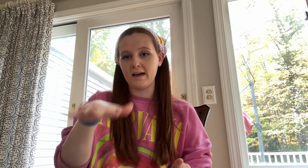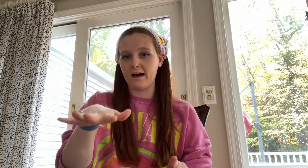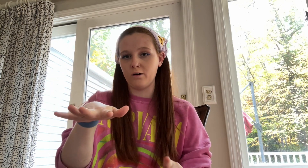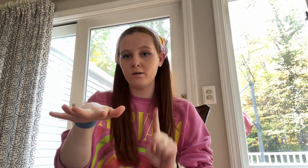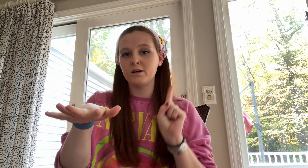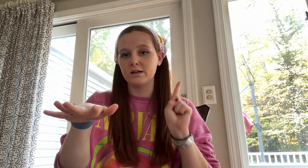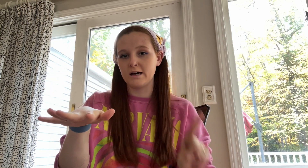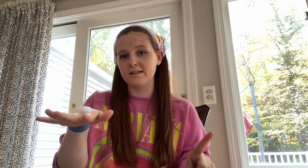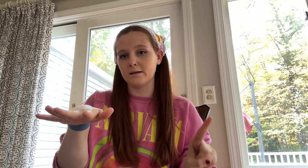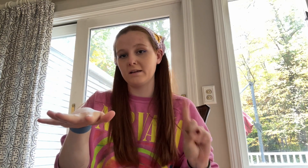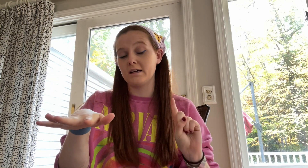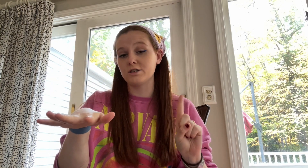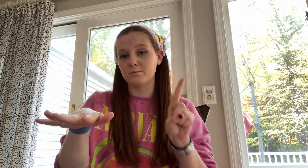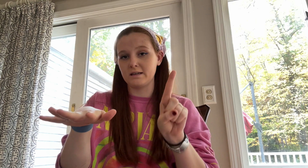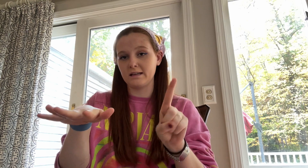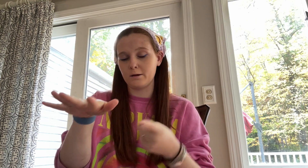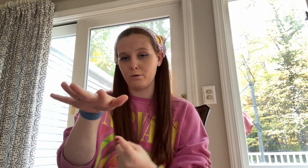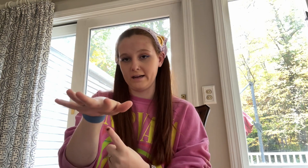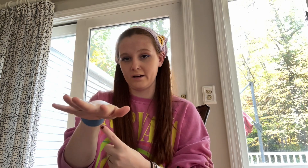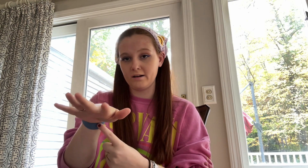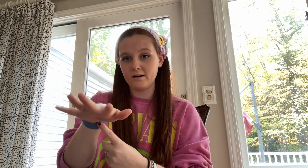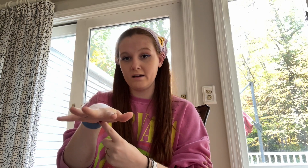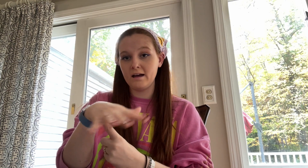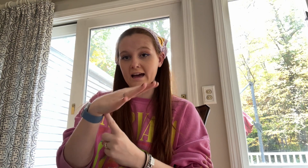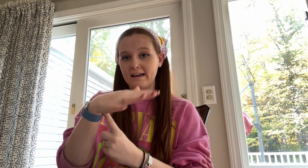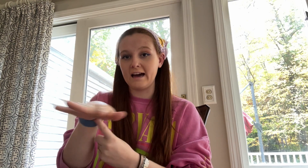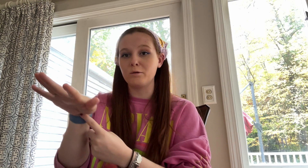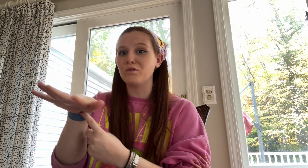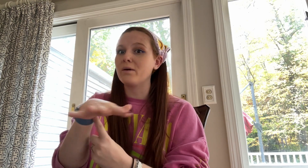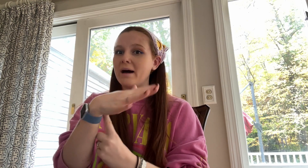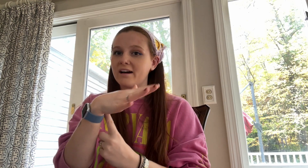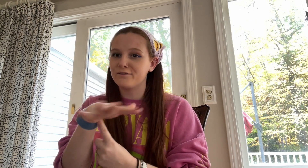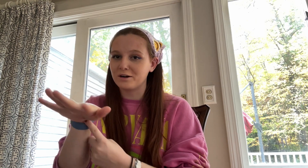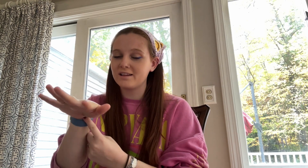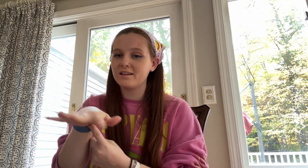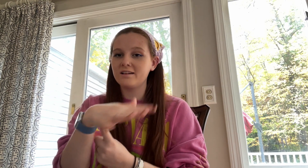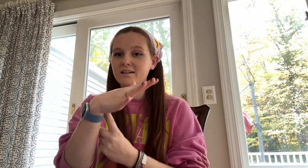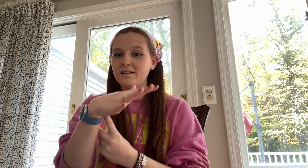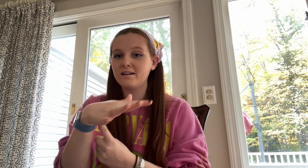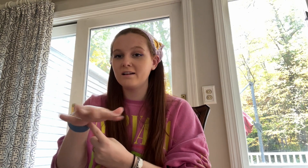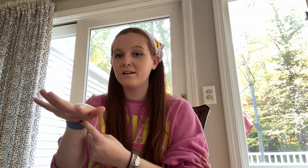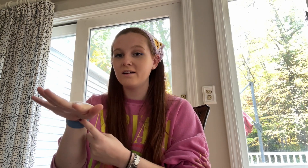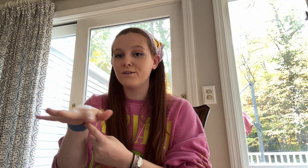out, your non-dominant hand should be like a pointer, and kind of move it back and forth. Fall.